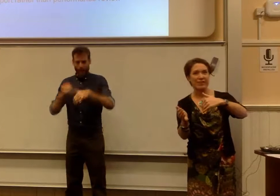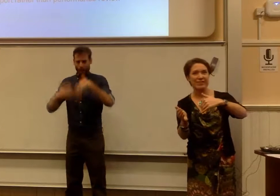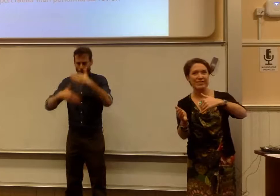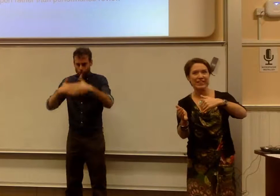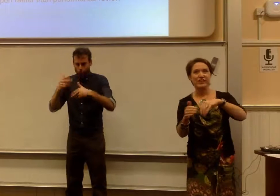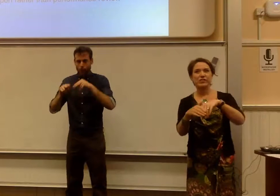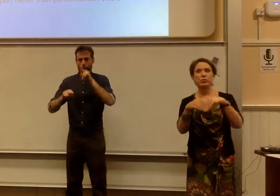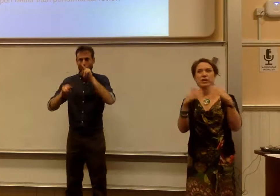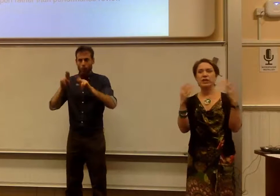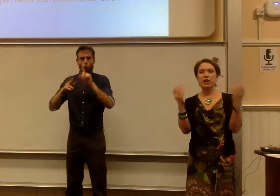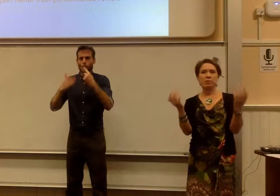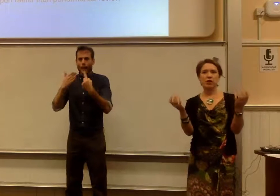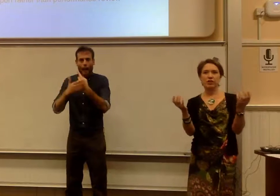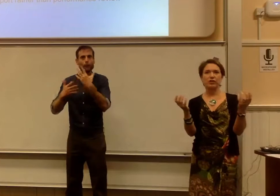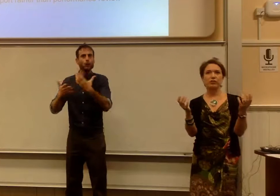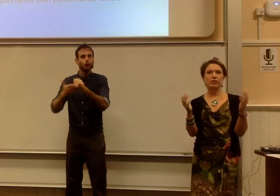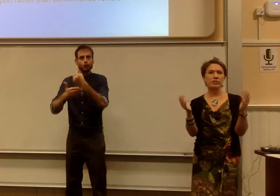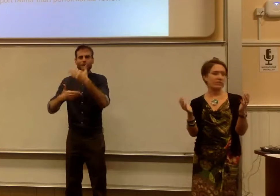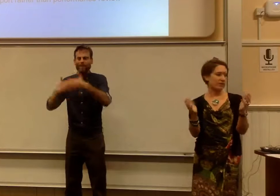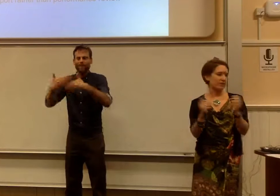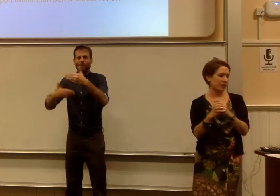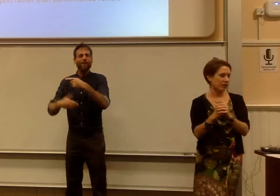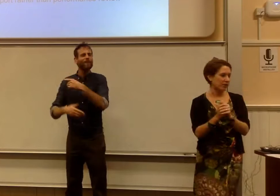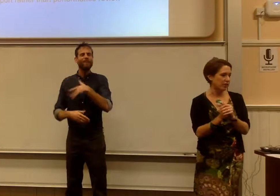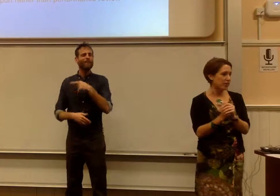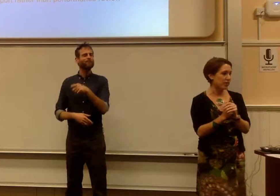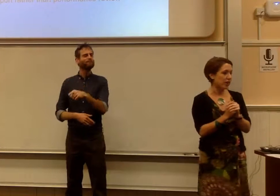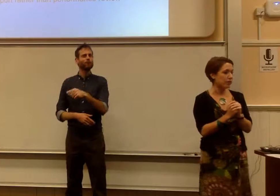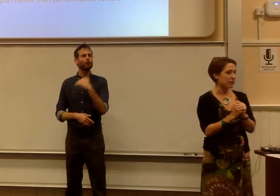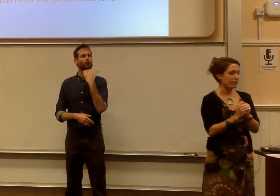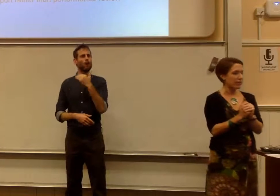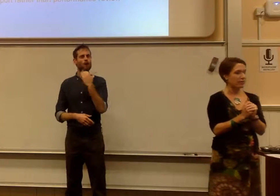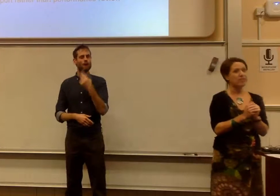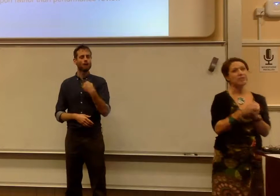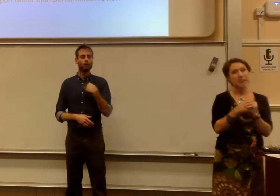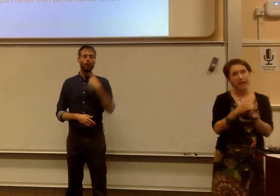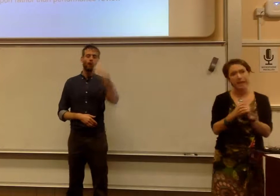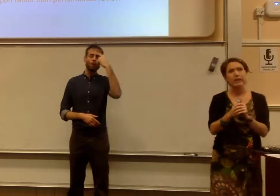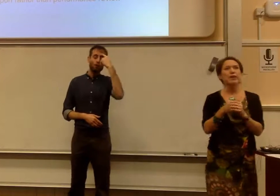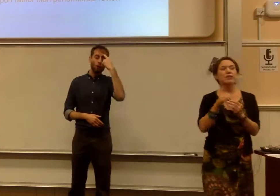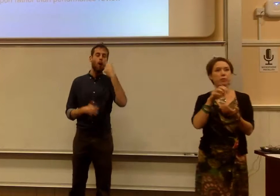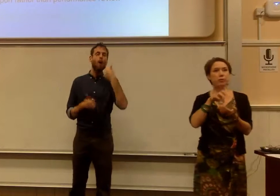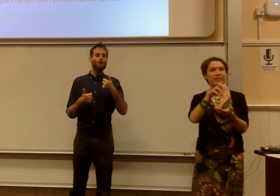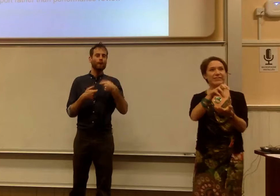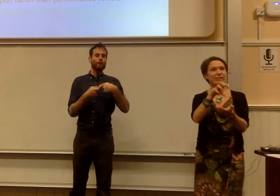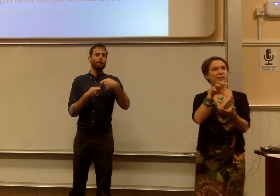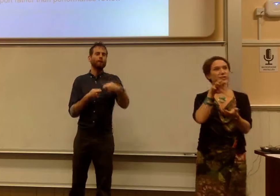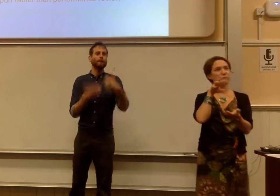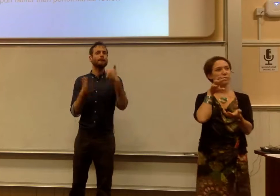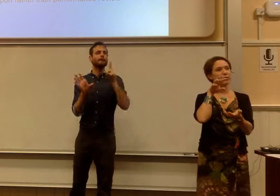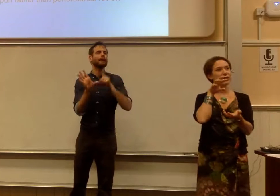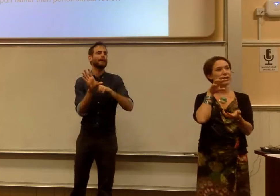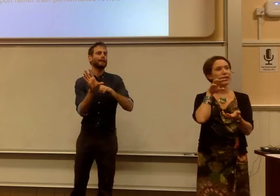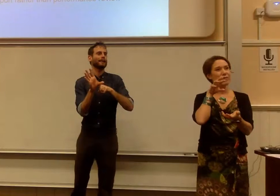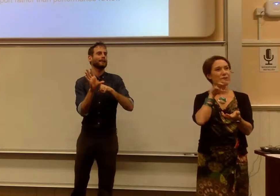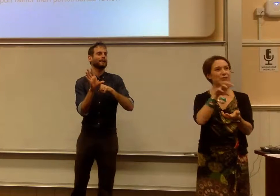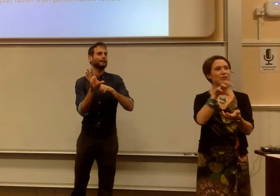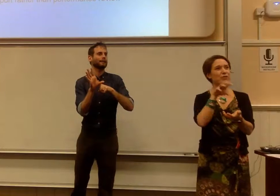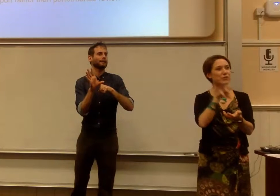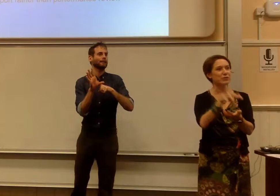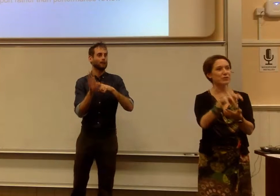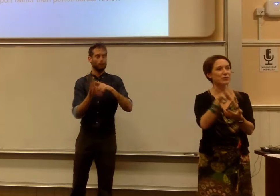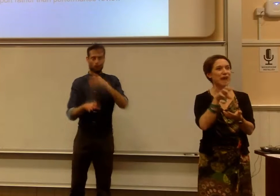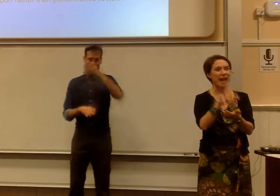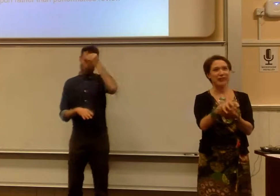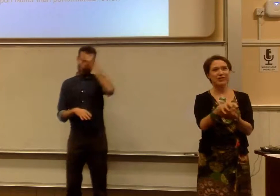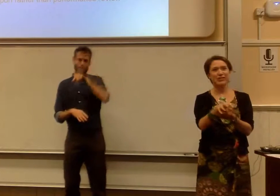on progress. So we argued for a 6-year cycle, and that was accepted. And again, the point is to put the focus